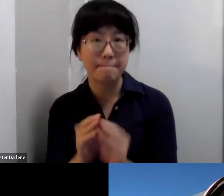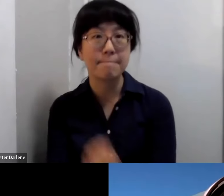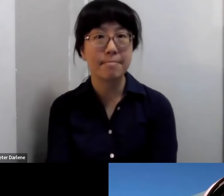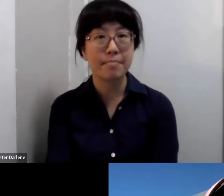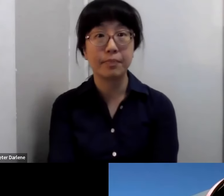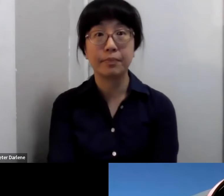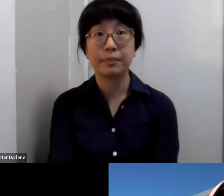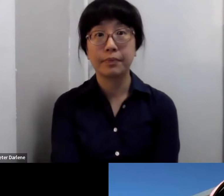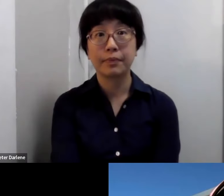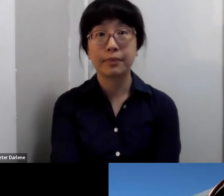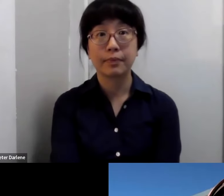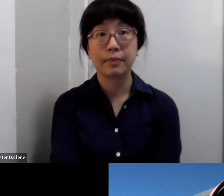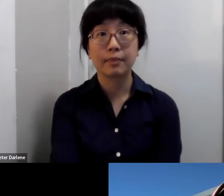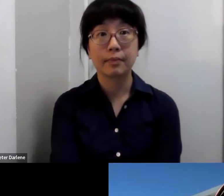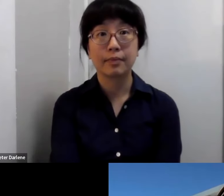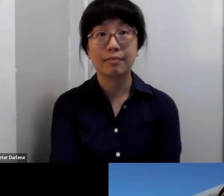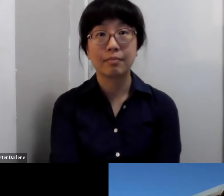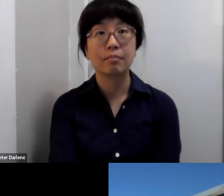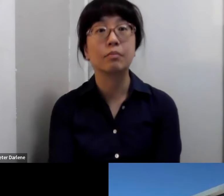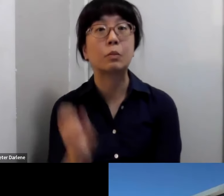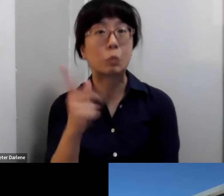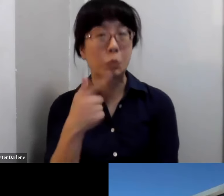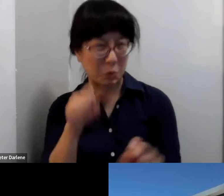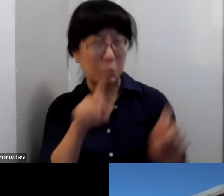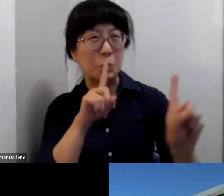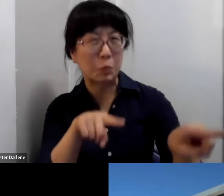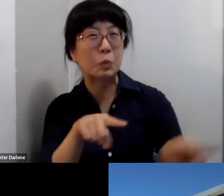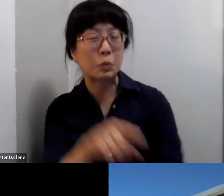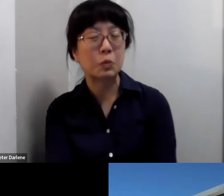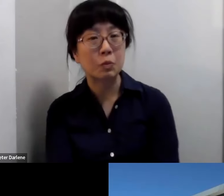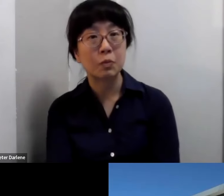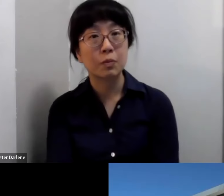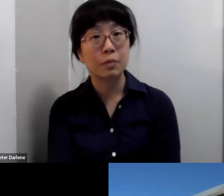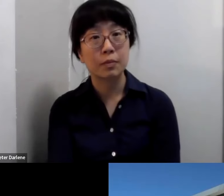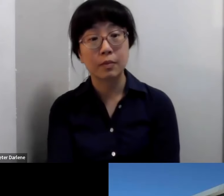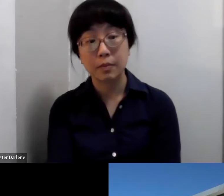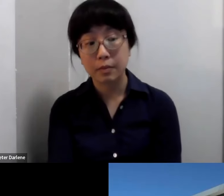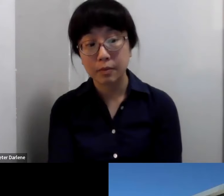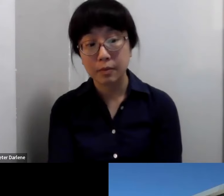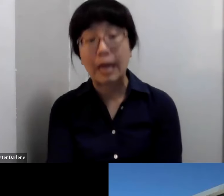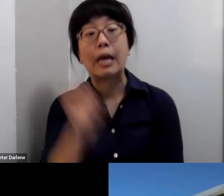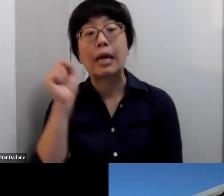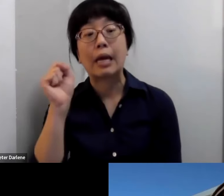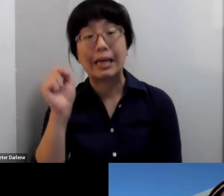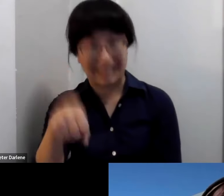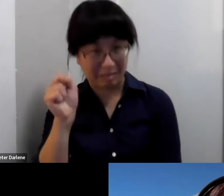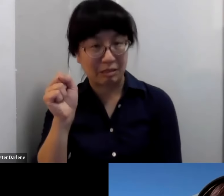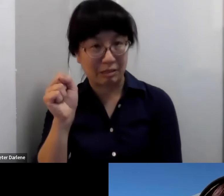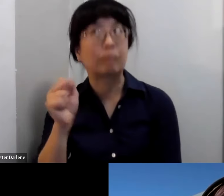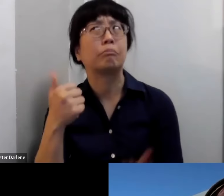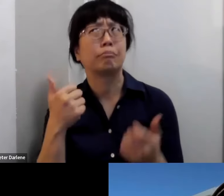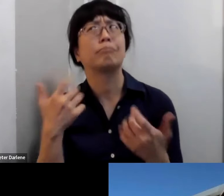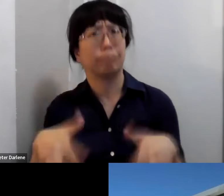folks. Okay, so yeah, I can answer that question, Carrie. In short, yes, there is a huge difference